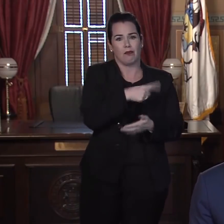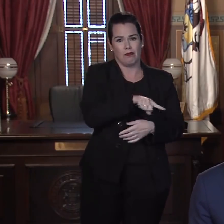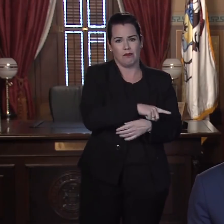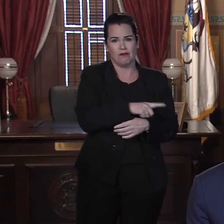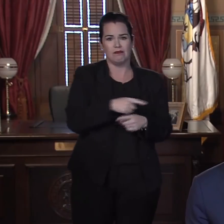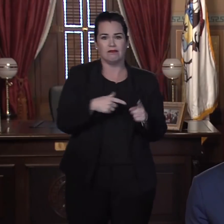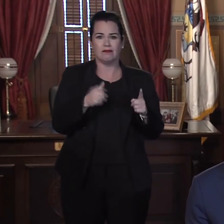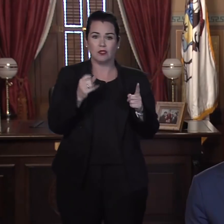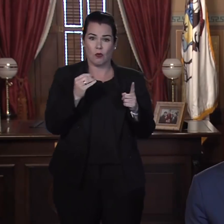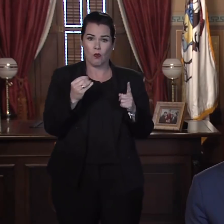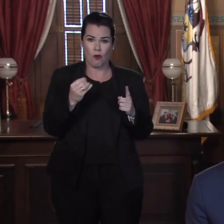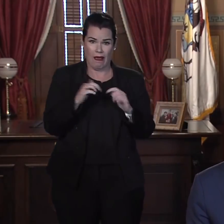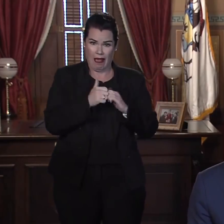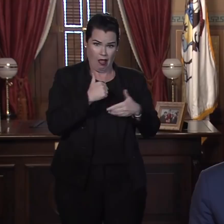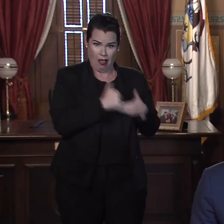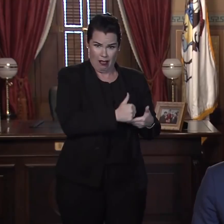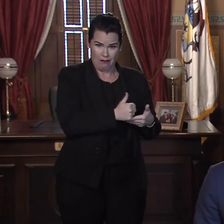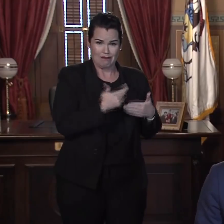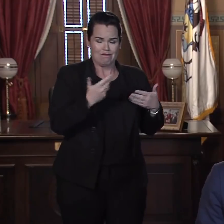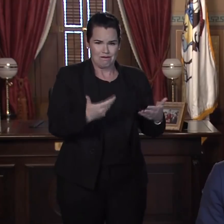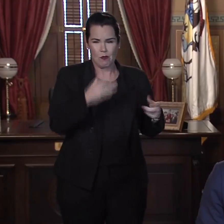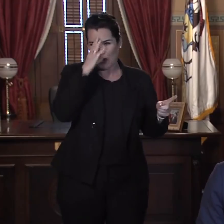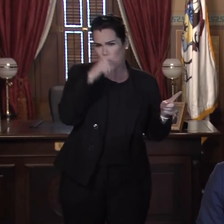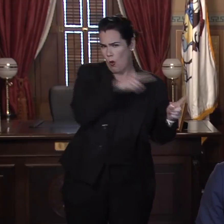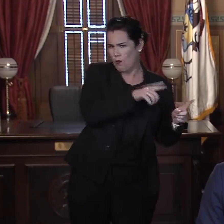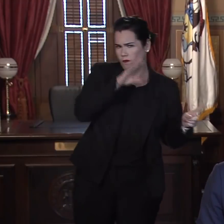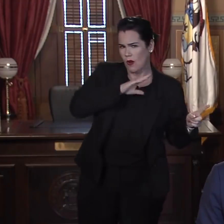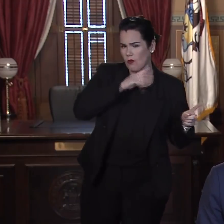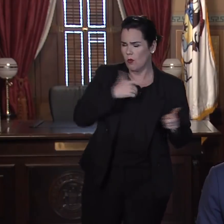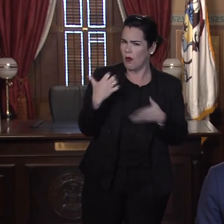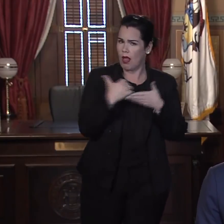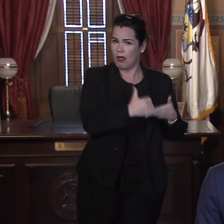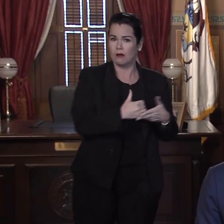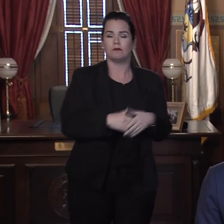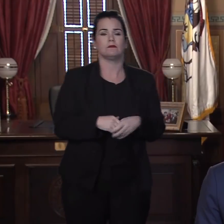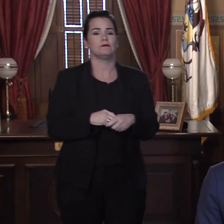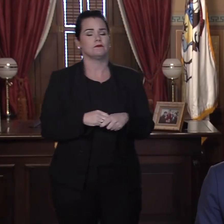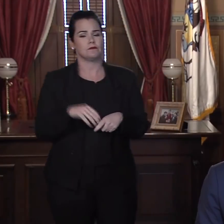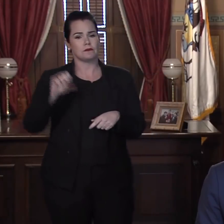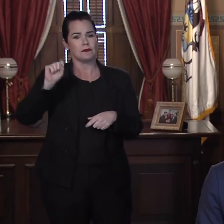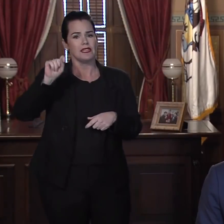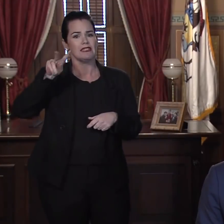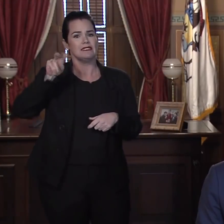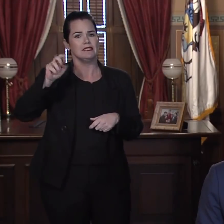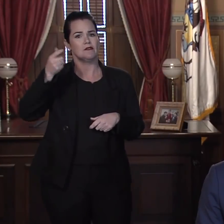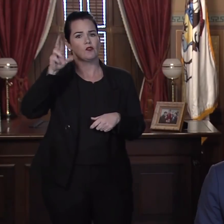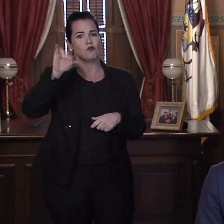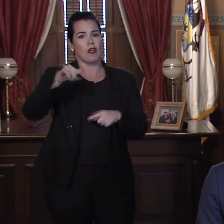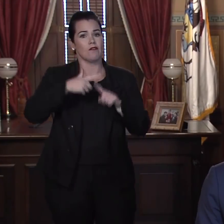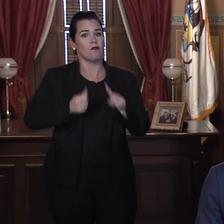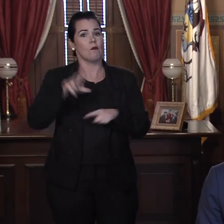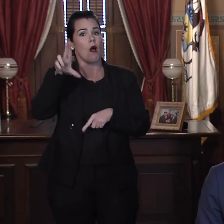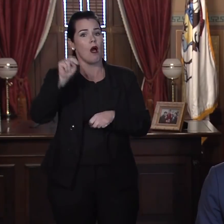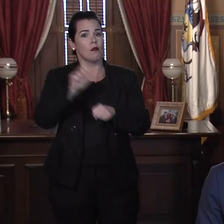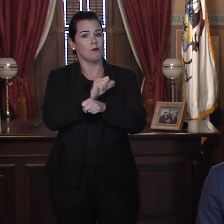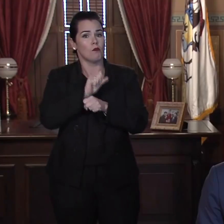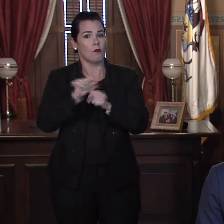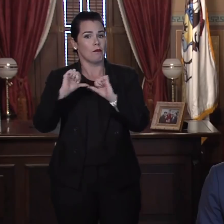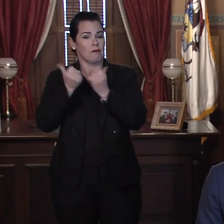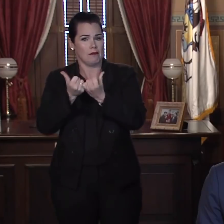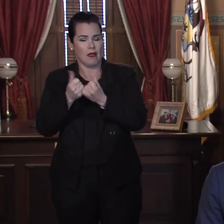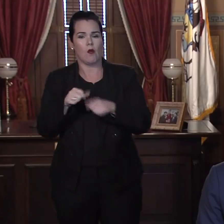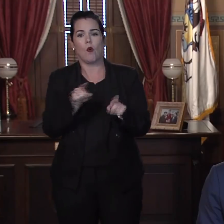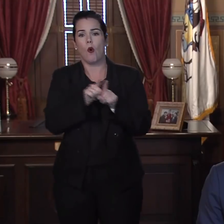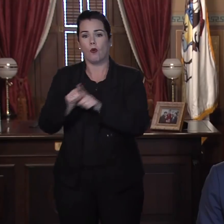help. The Governor, Director Steve Gray of the Unemployment Insurance Agency, and the dedicated staff of